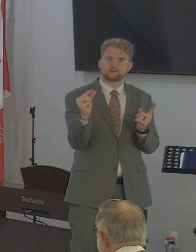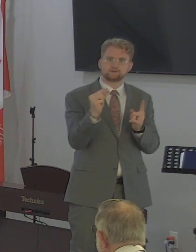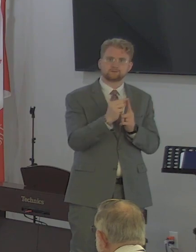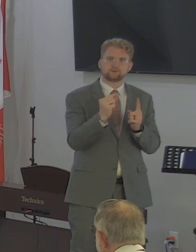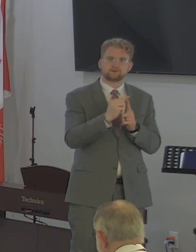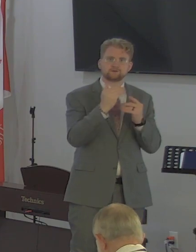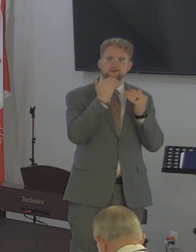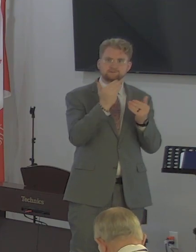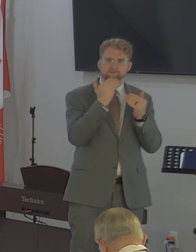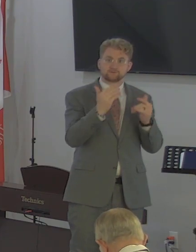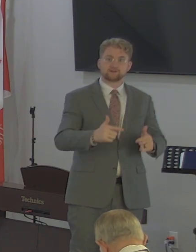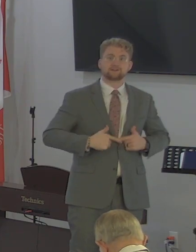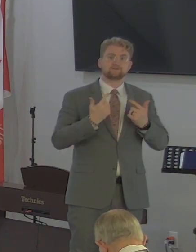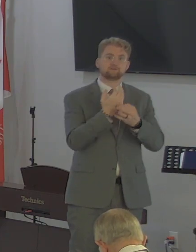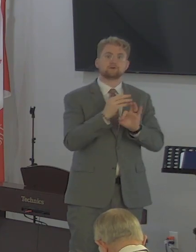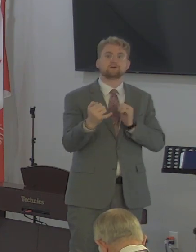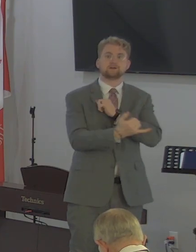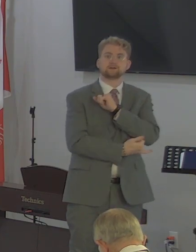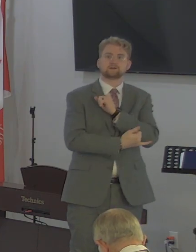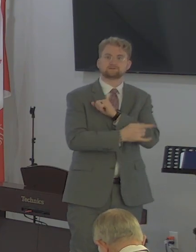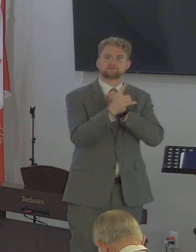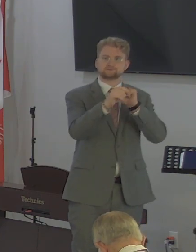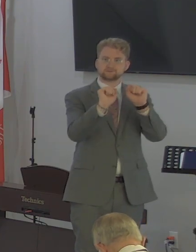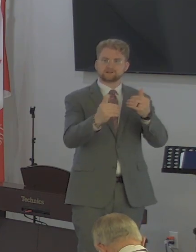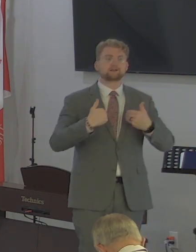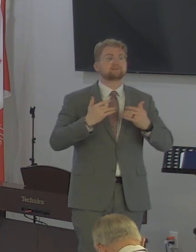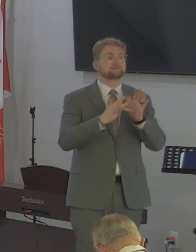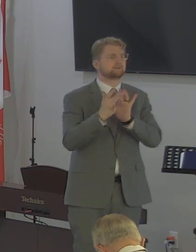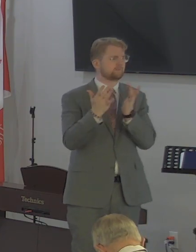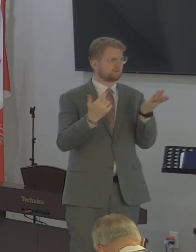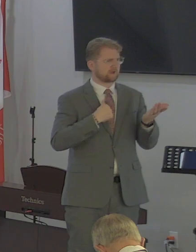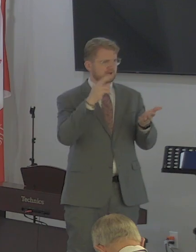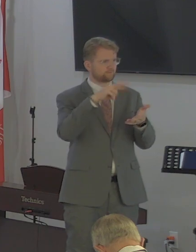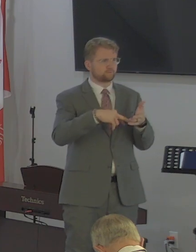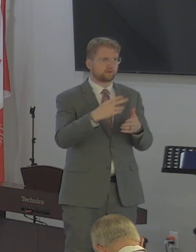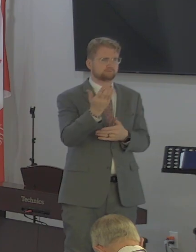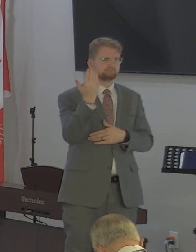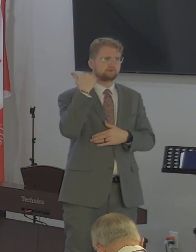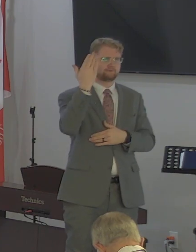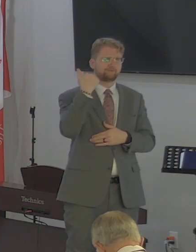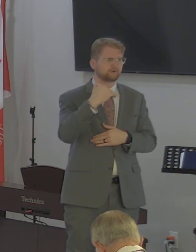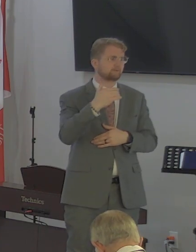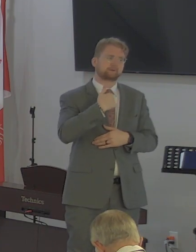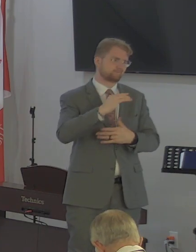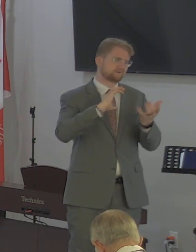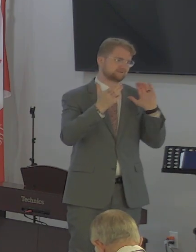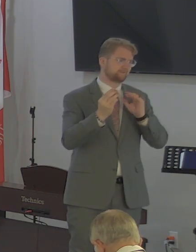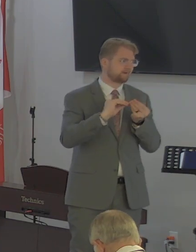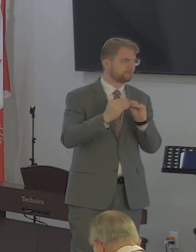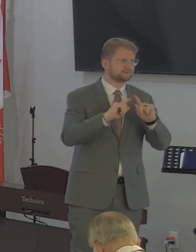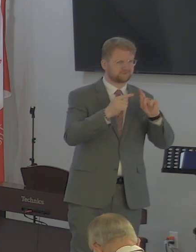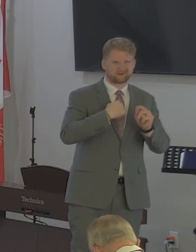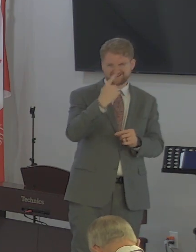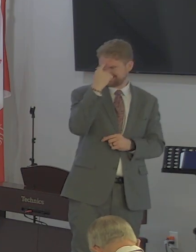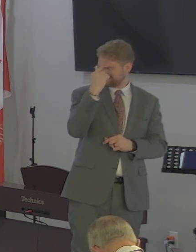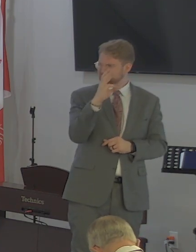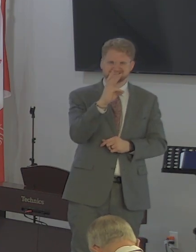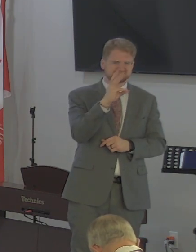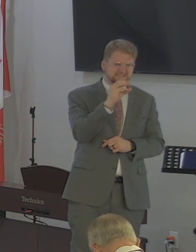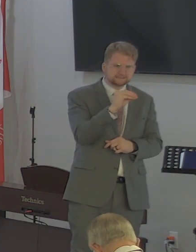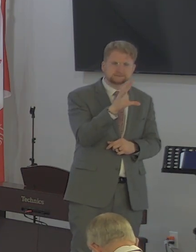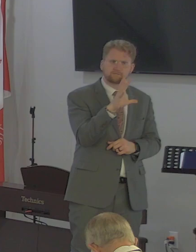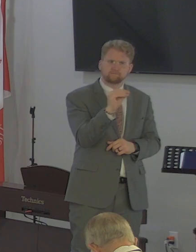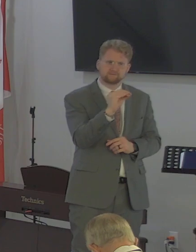free country and that you can have the Bible? I read somewhere once before, I'm going to butcher the numbers, but I think it's like 60%, maybe